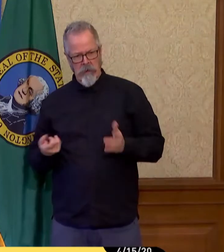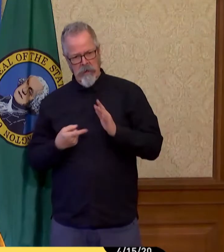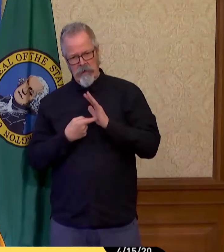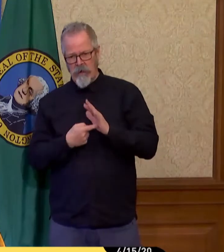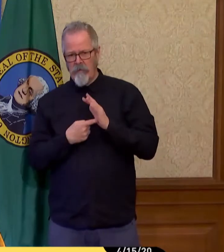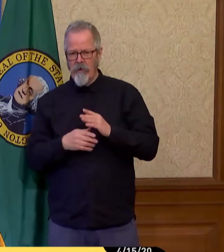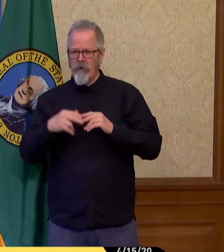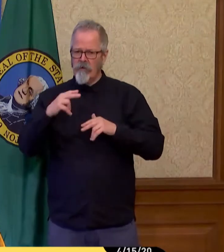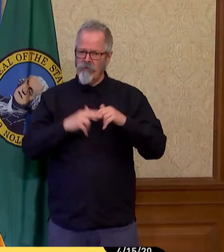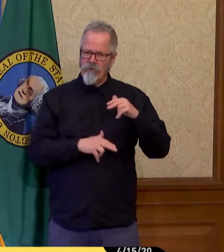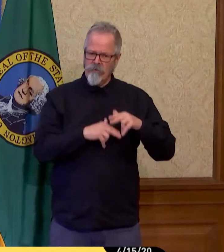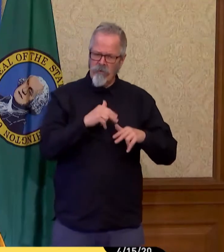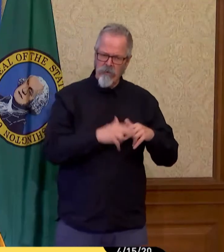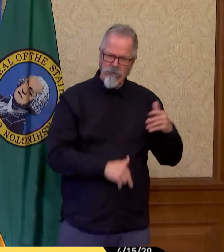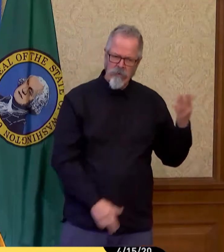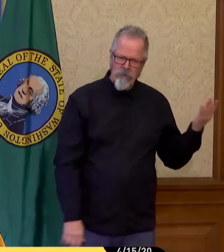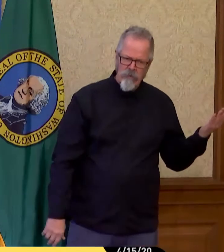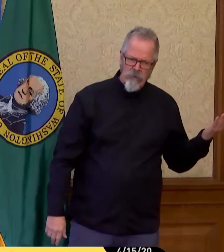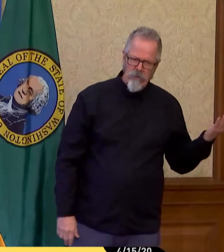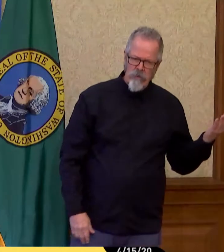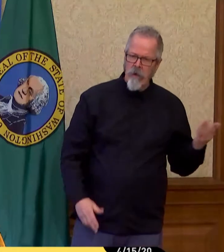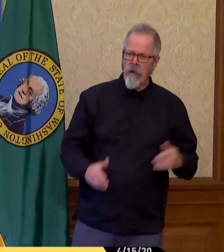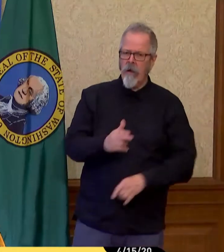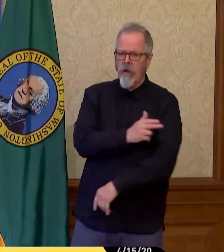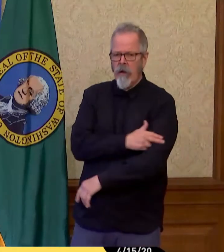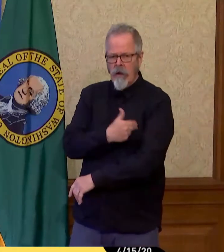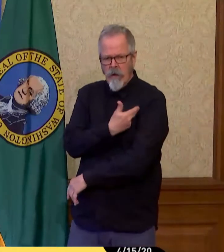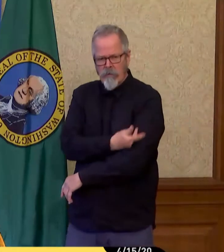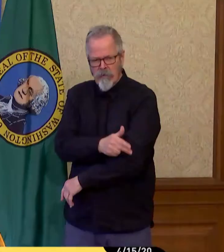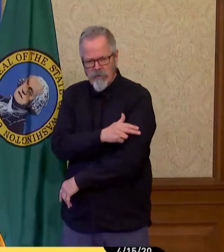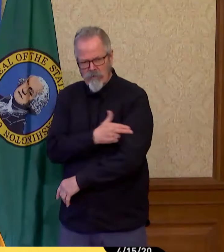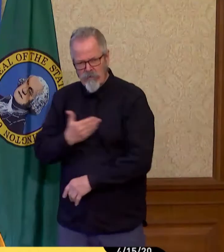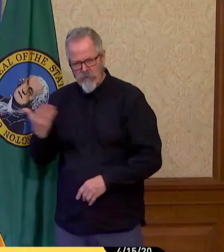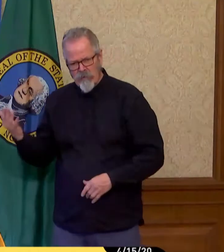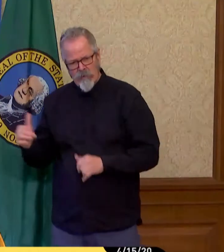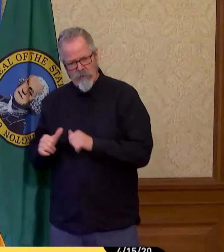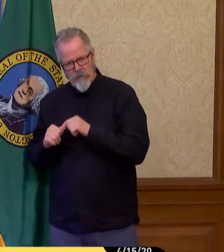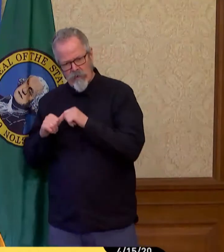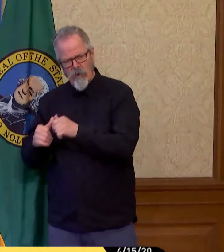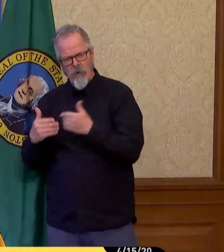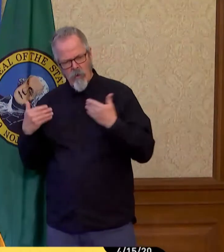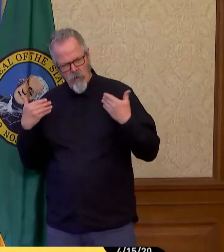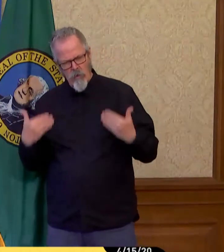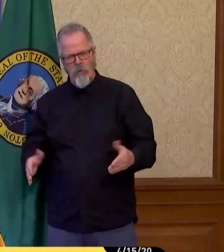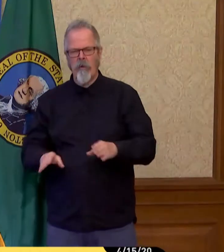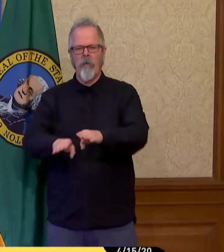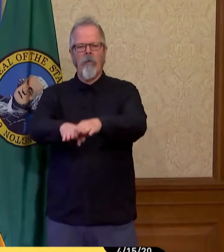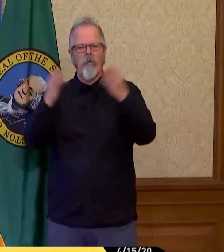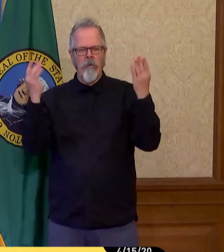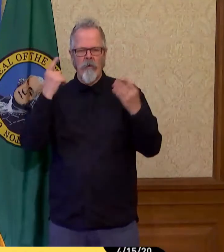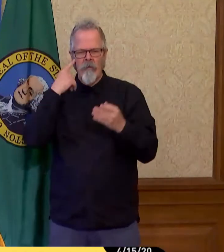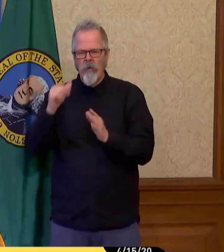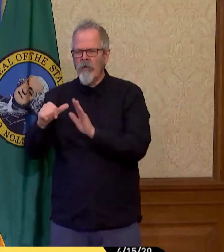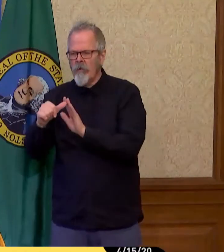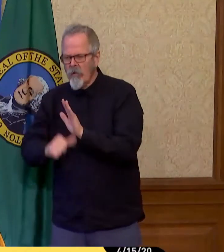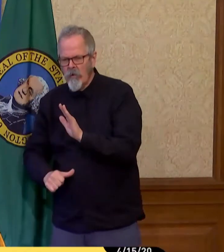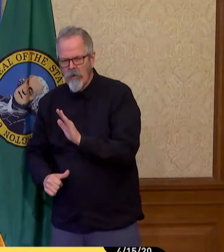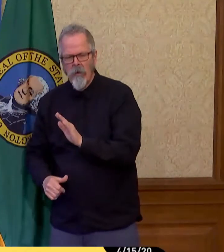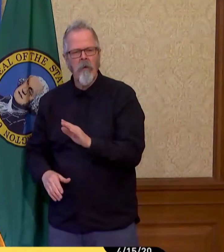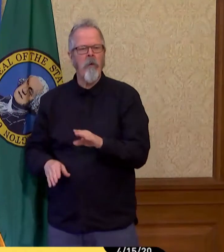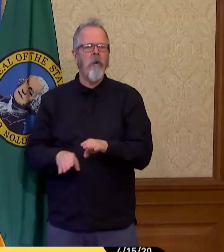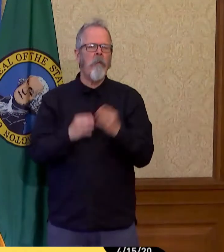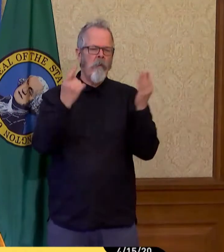of easing up prior to May 4th? Yes, there's possibilities, plus, minus, or on that date. Sure, there are